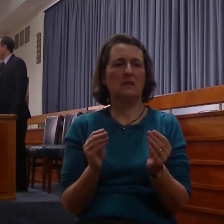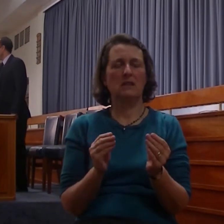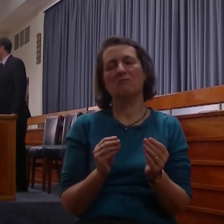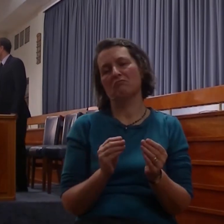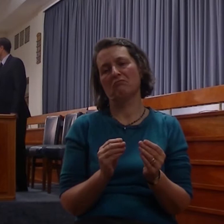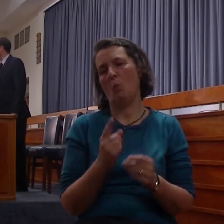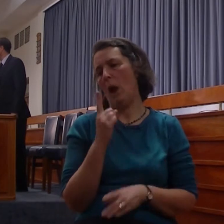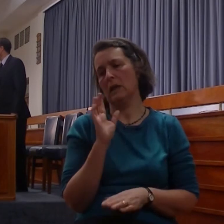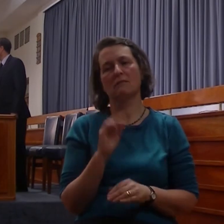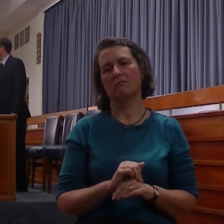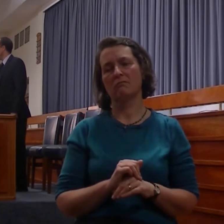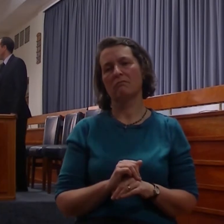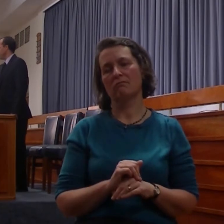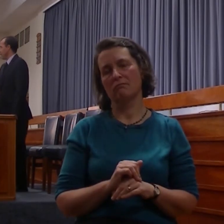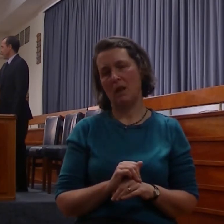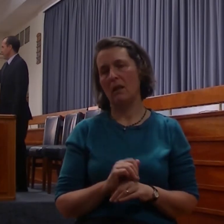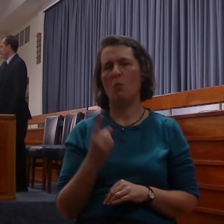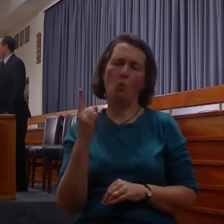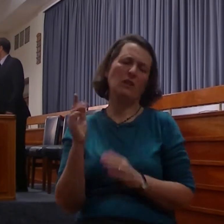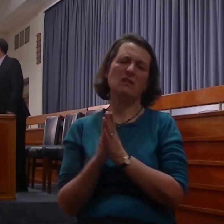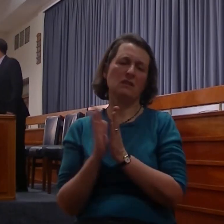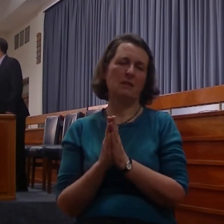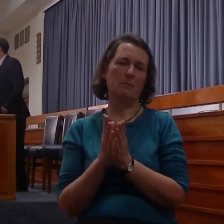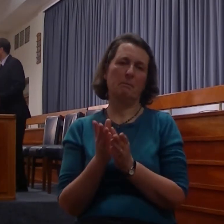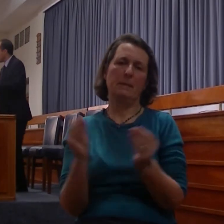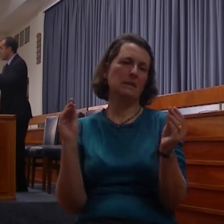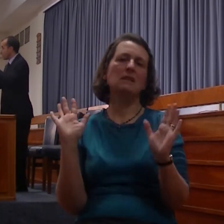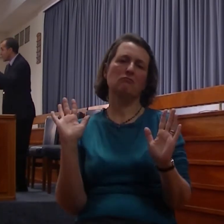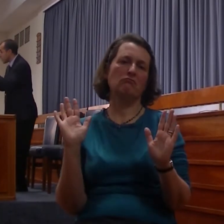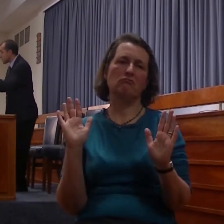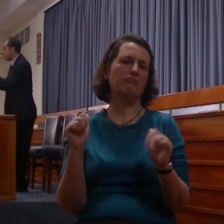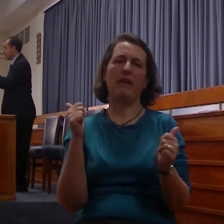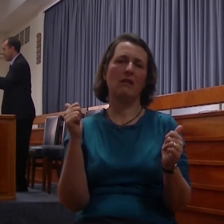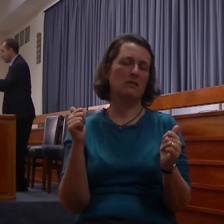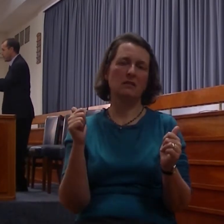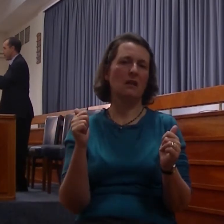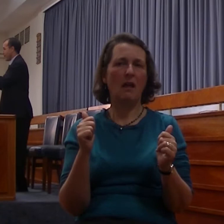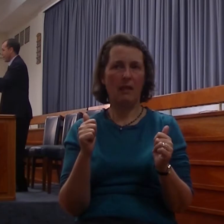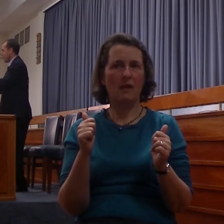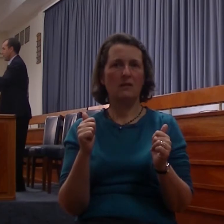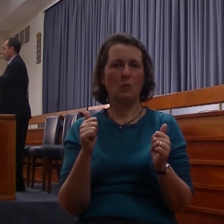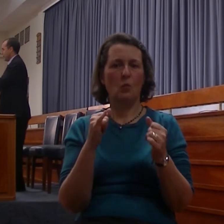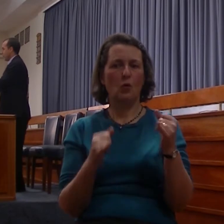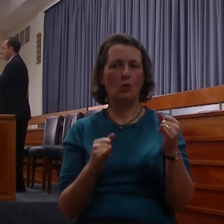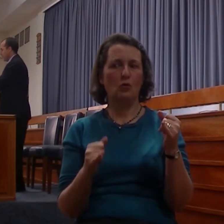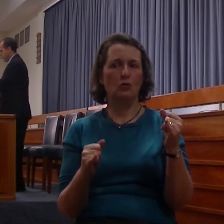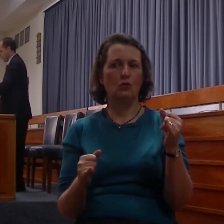We skip one Bible study, another Bible study. Then we start